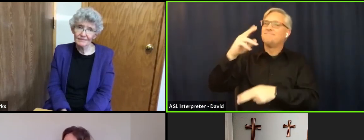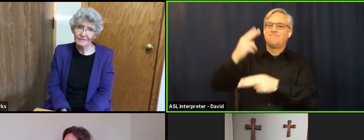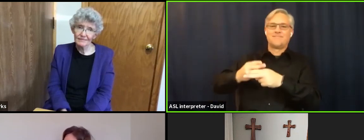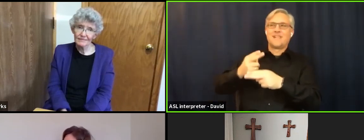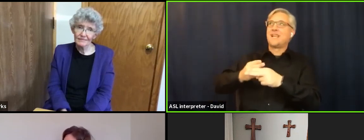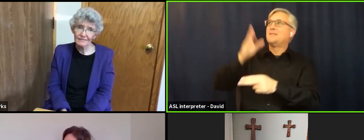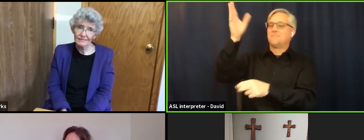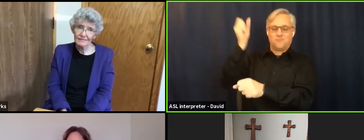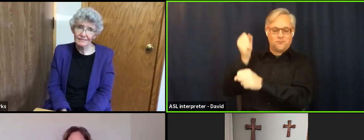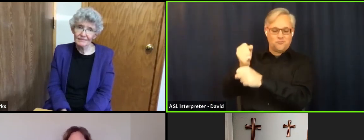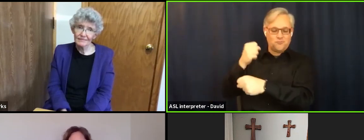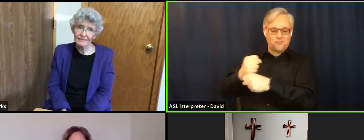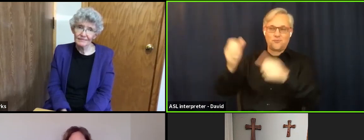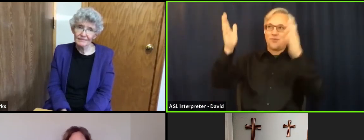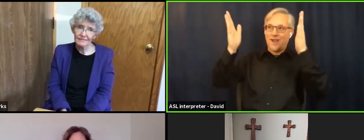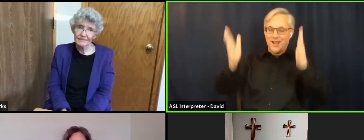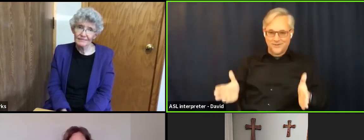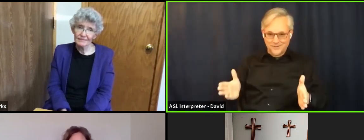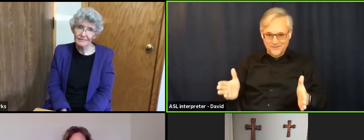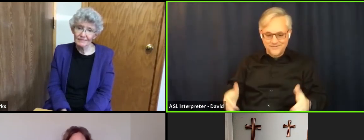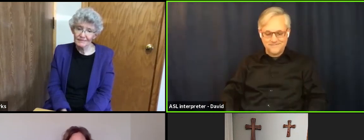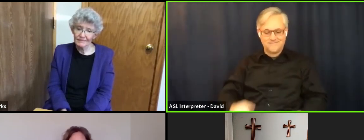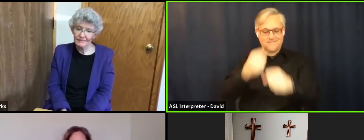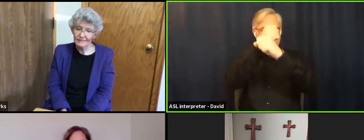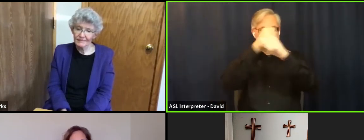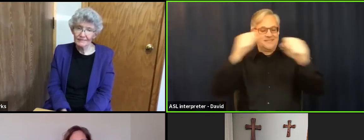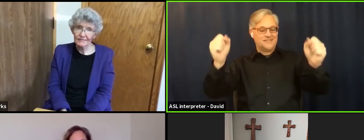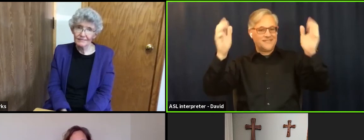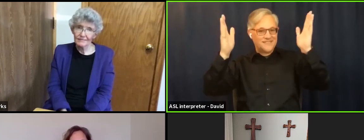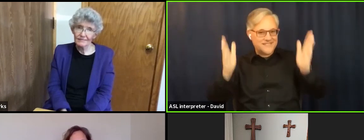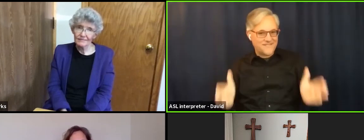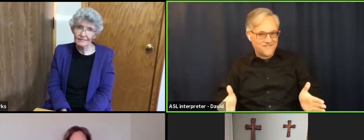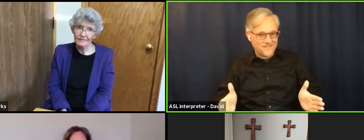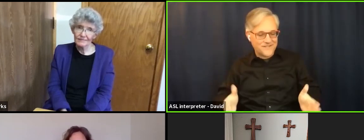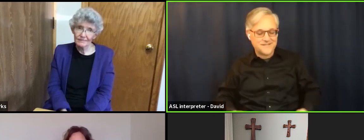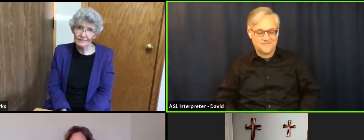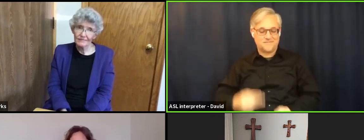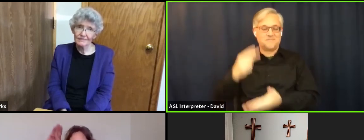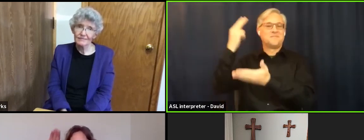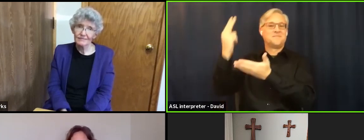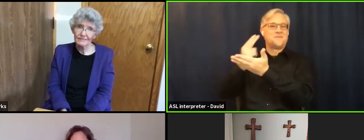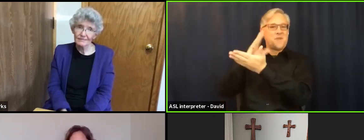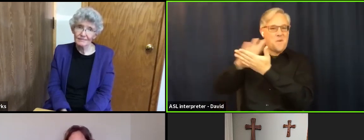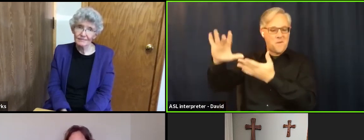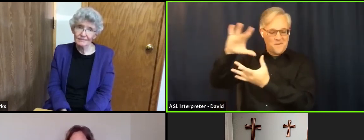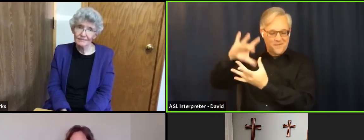We go in the name of the Creator and of the Savior